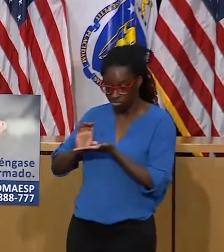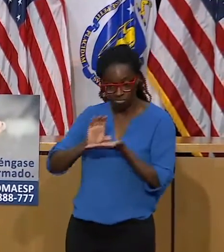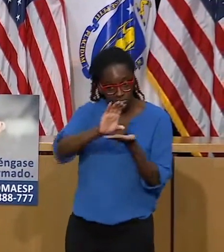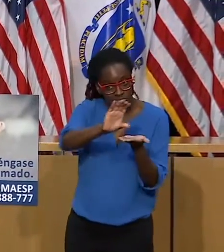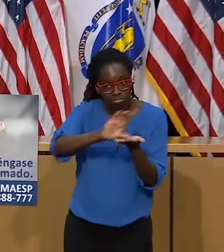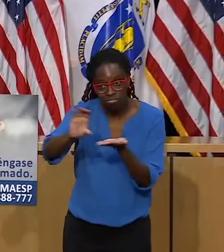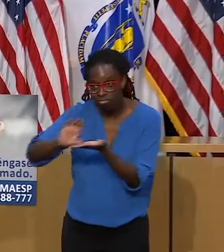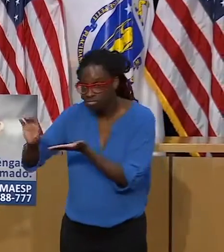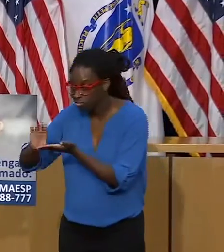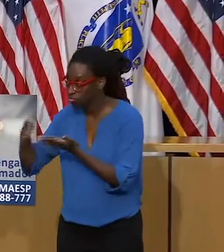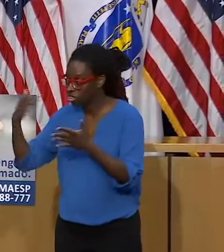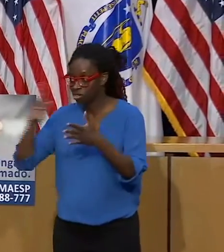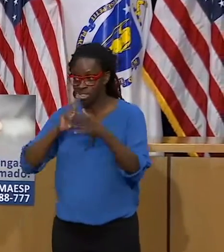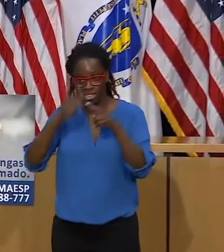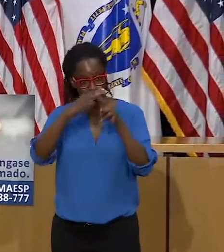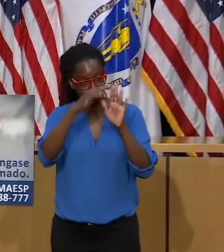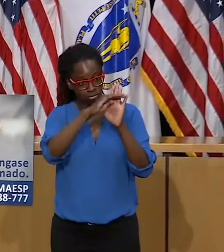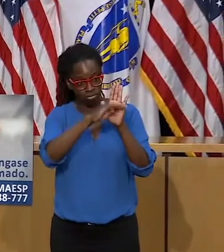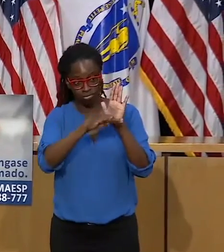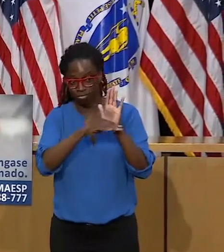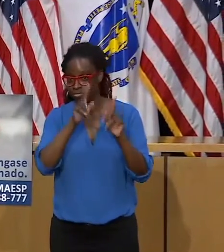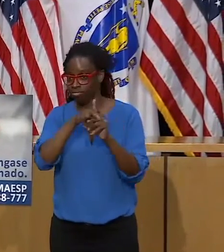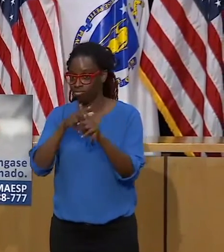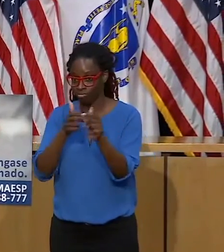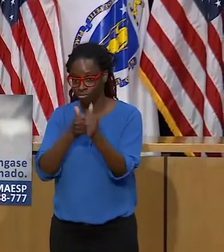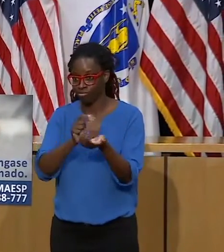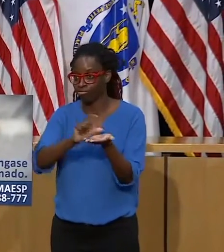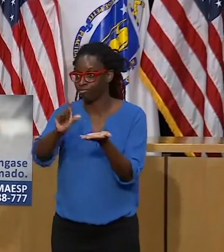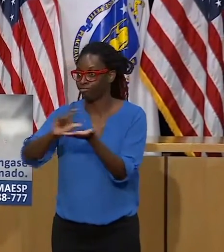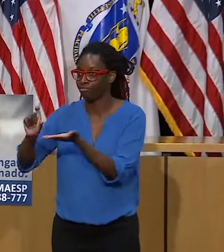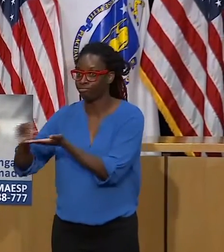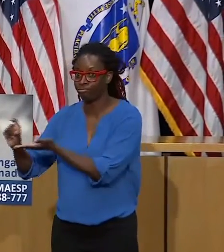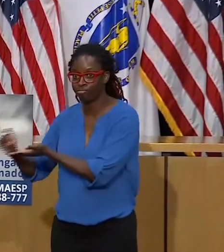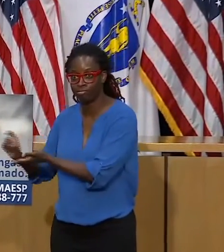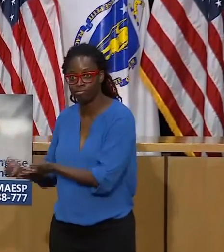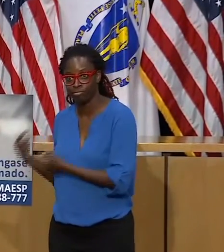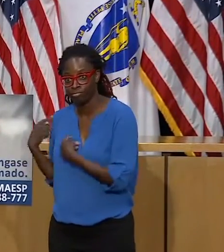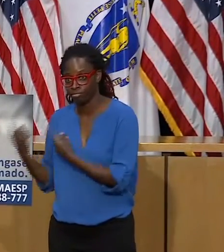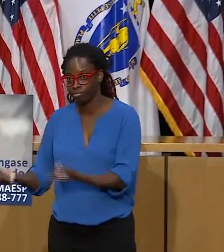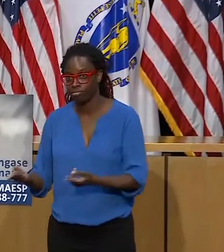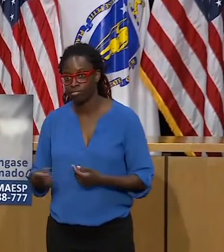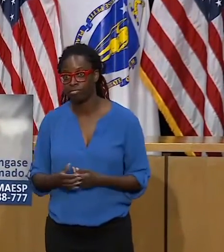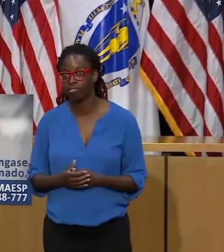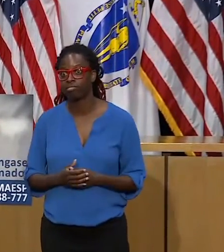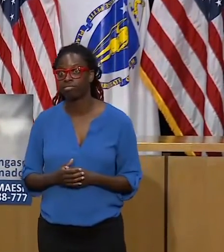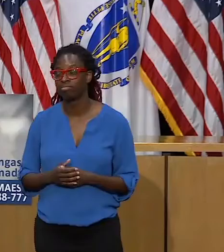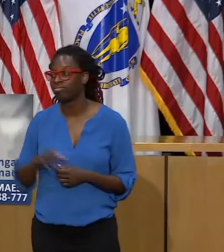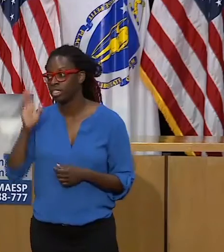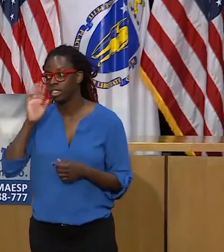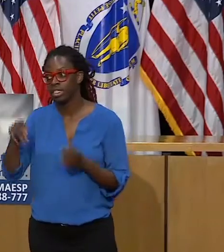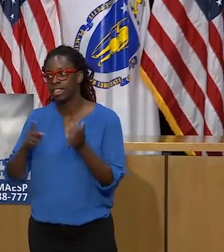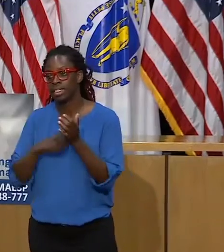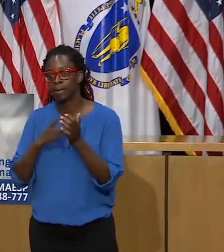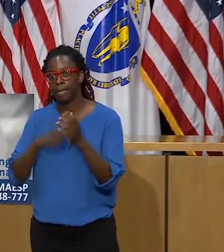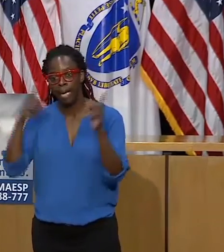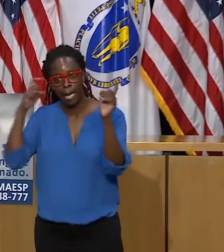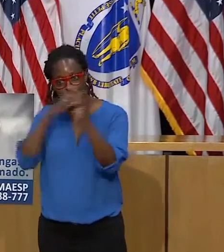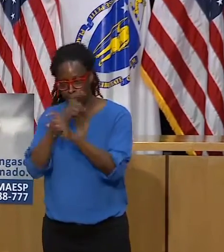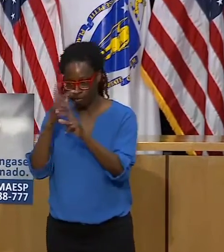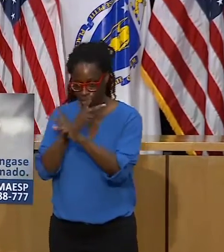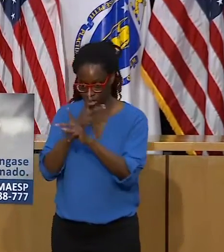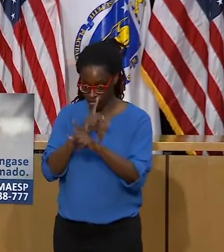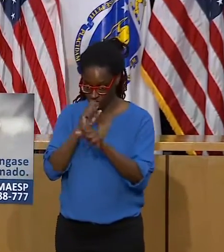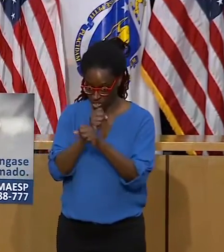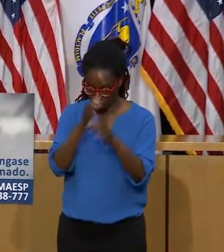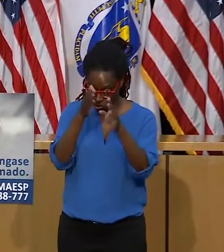are. And in some cases, it's a very complicated exercise to figure this out. We're not happy about